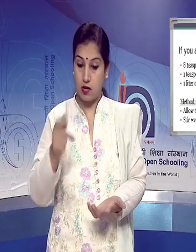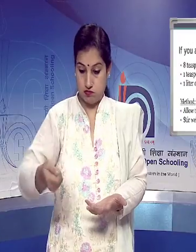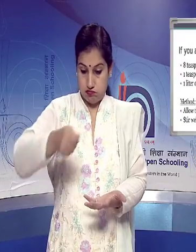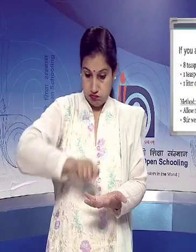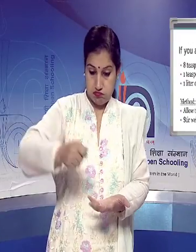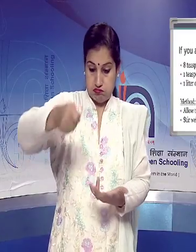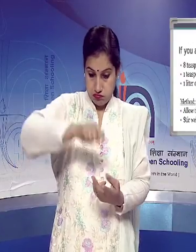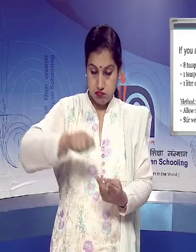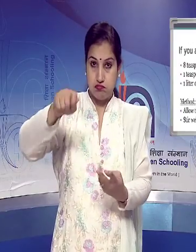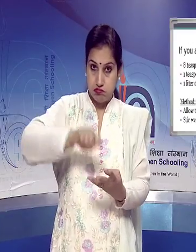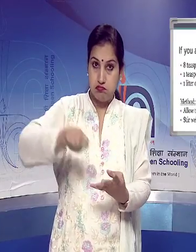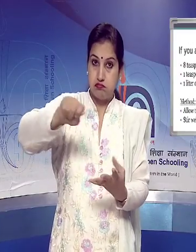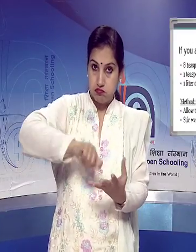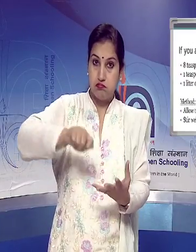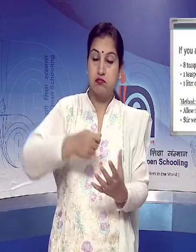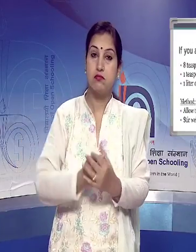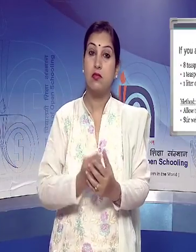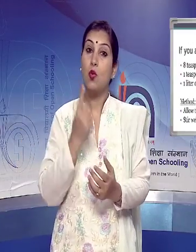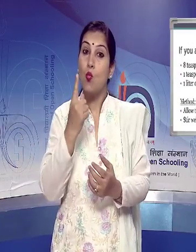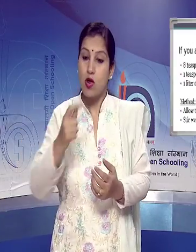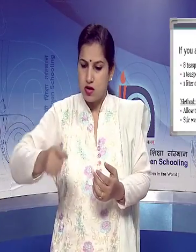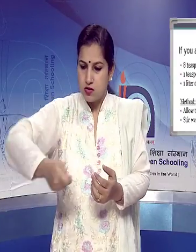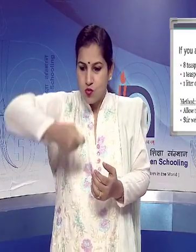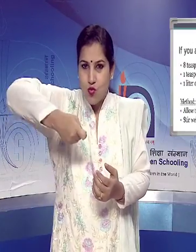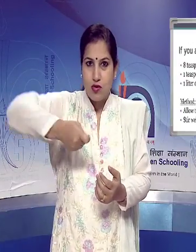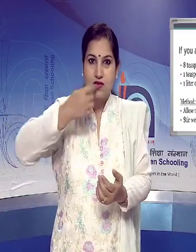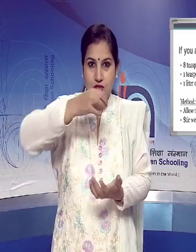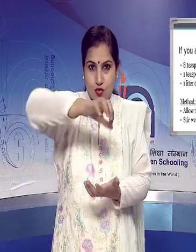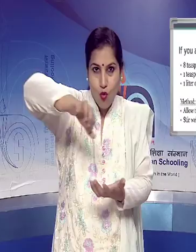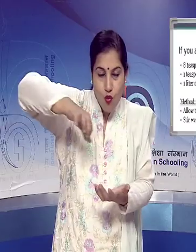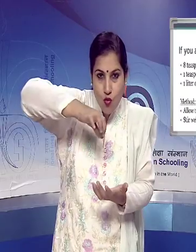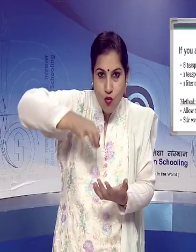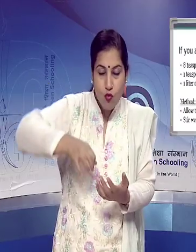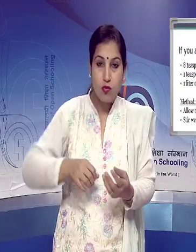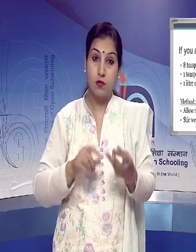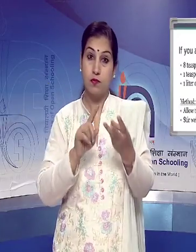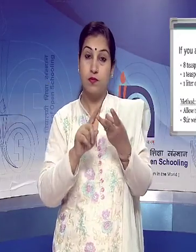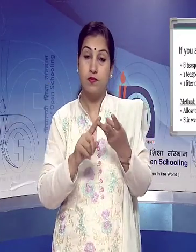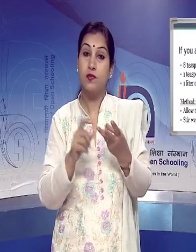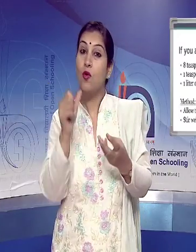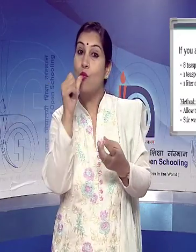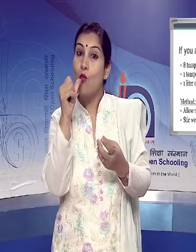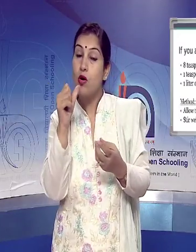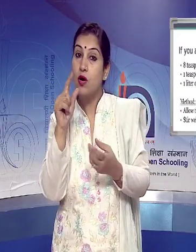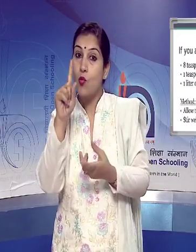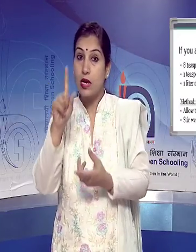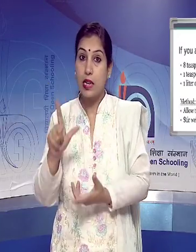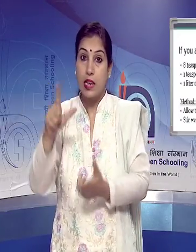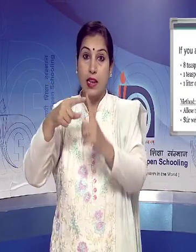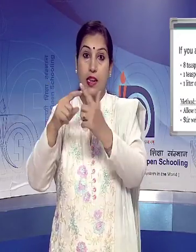1 teaspoon of salt, 1 liter of clean drinking water,